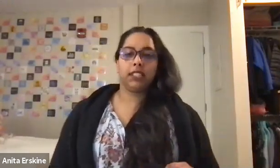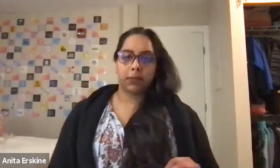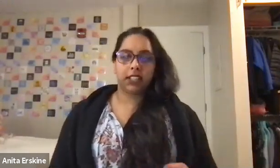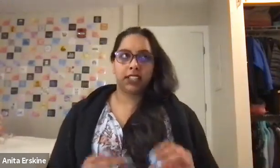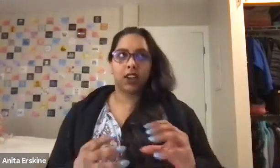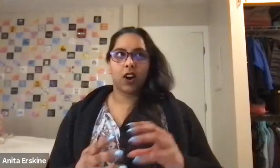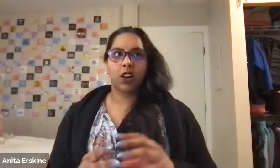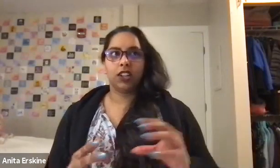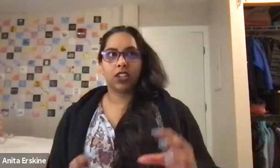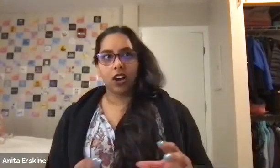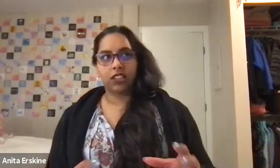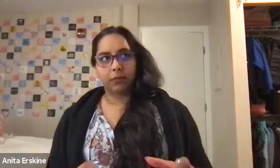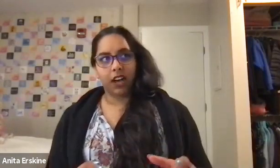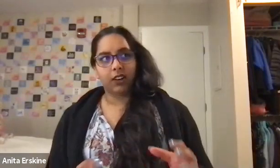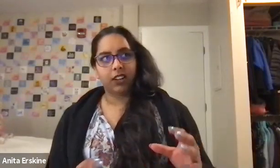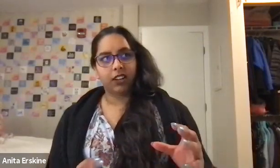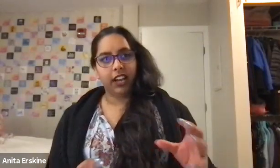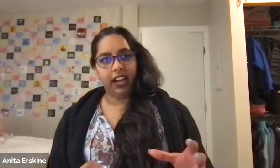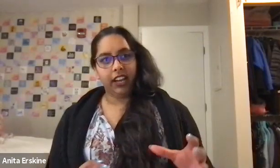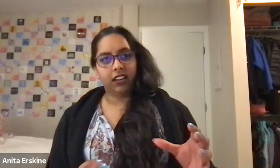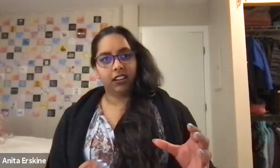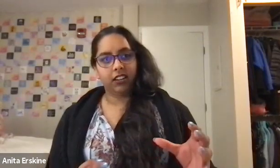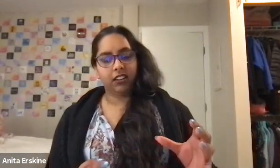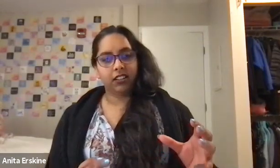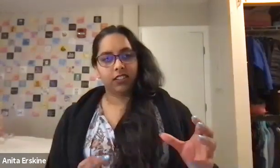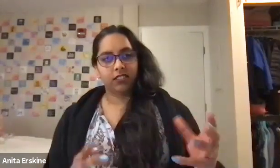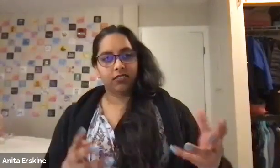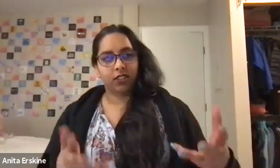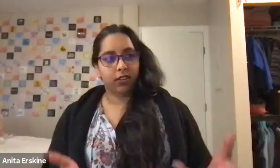with disabilities aren't talked about in